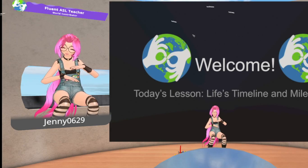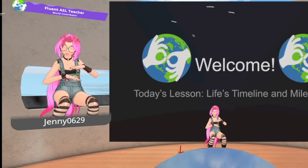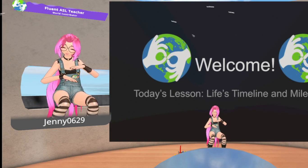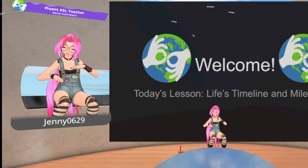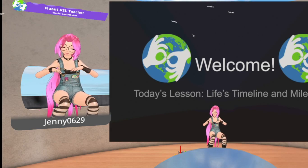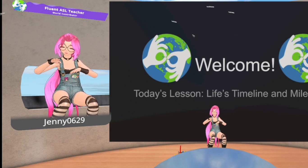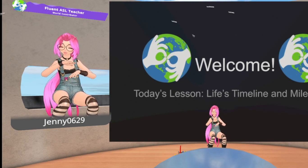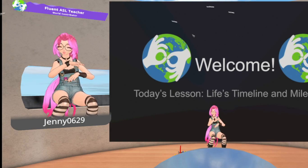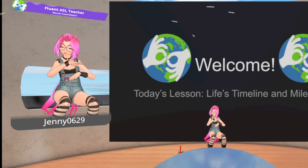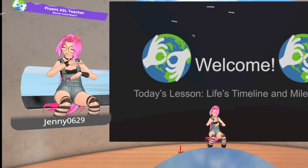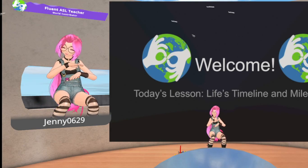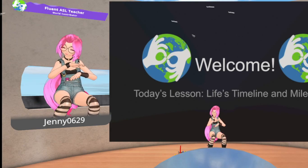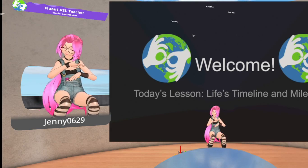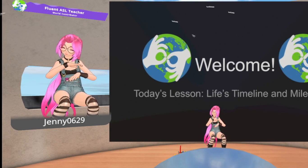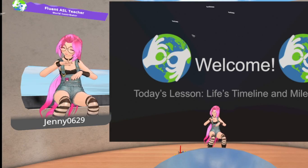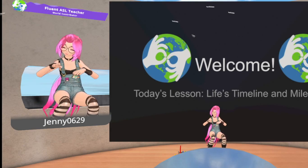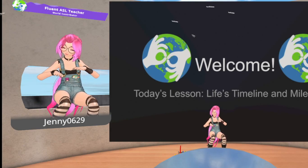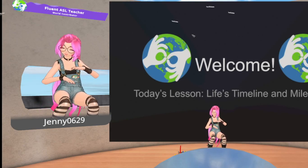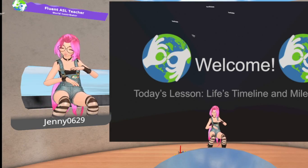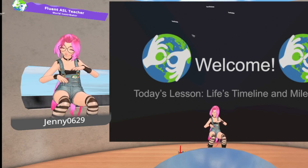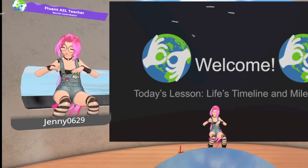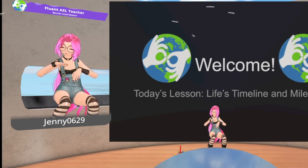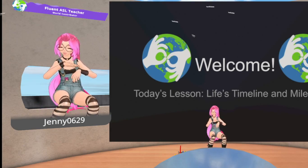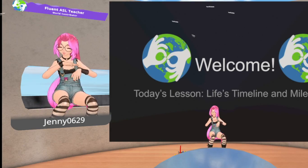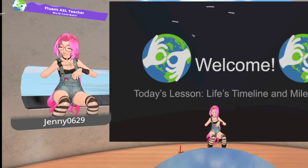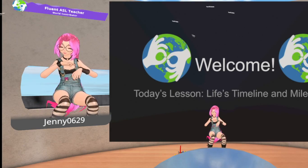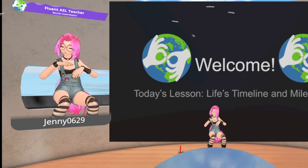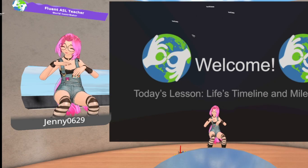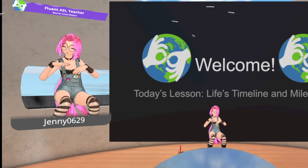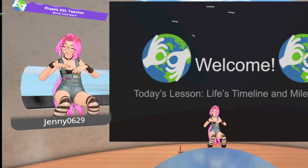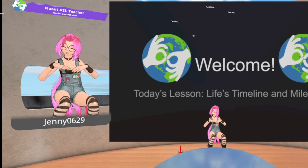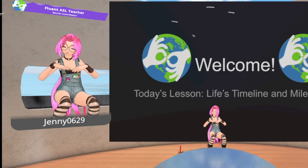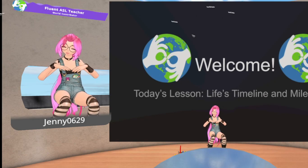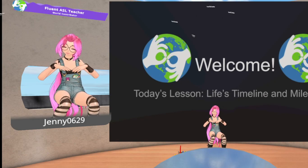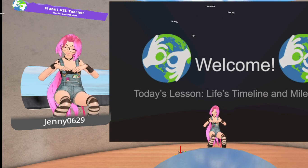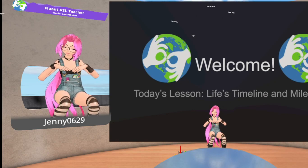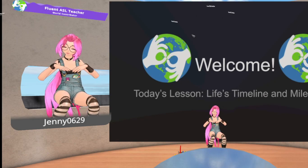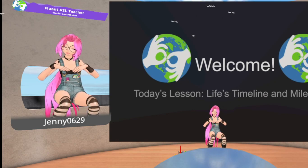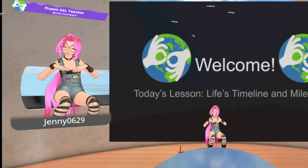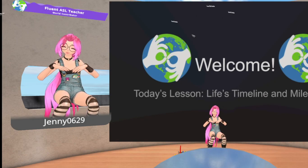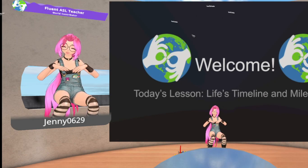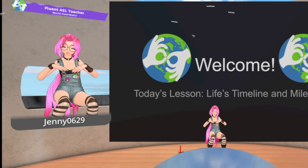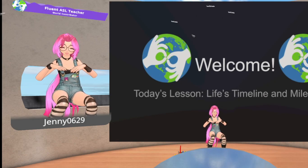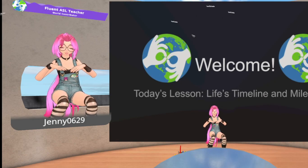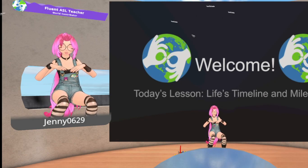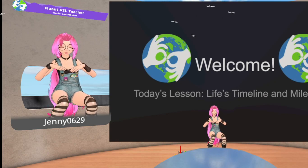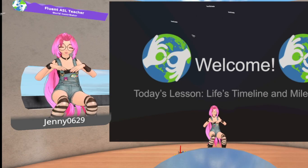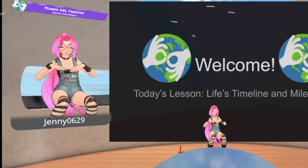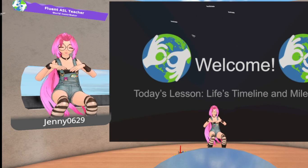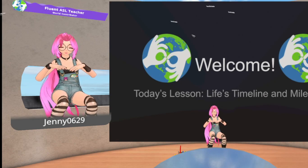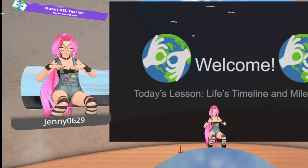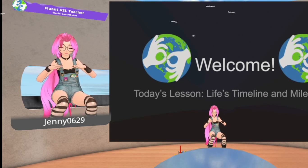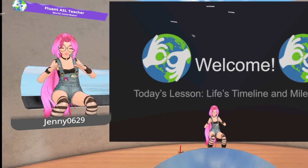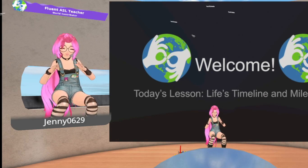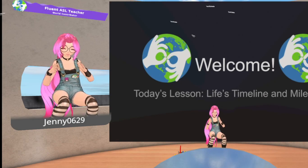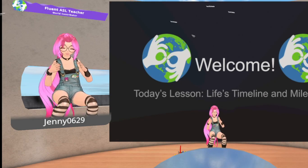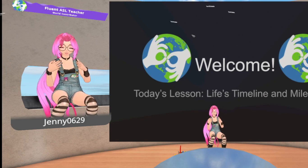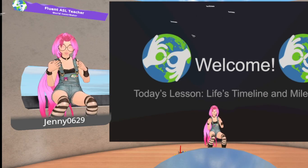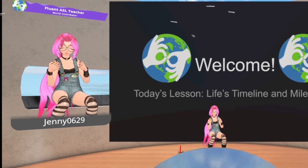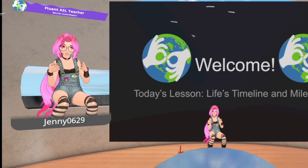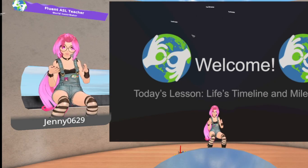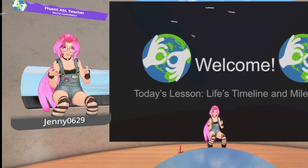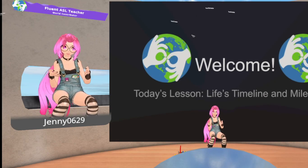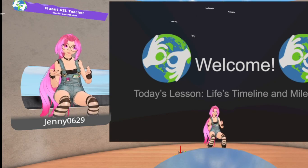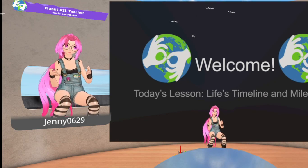below for me, and then above, below, above. But I guess if in the context of classes